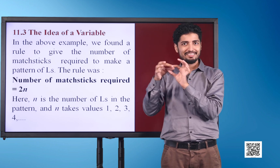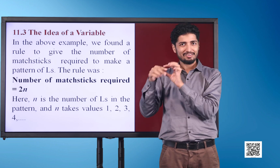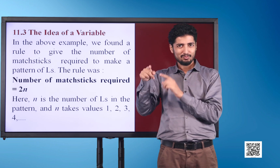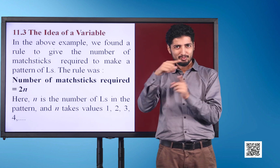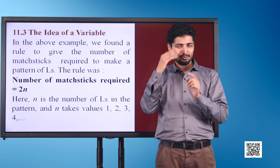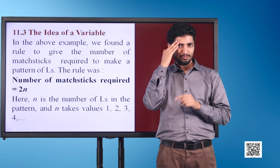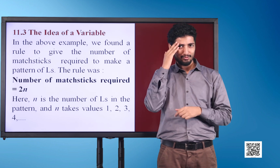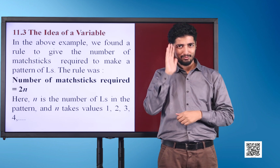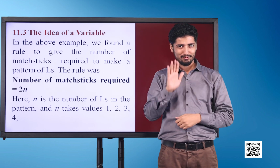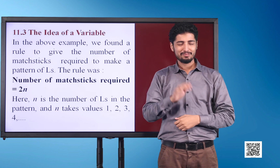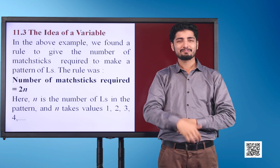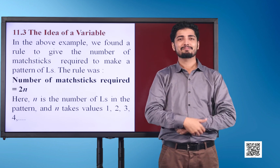etc.